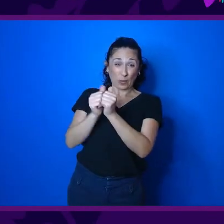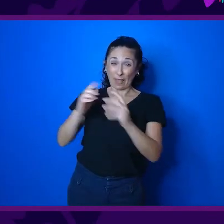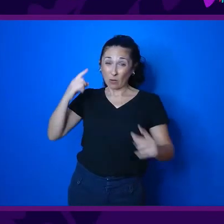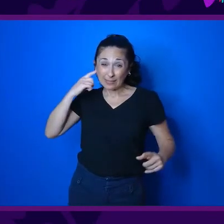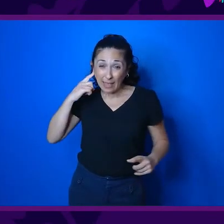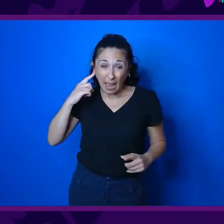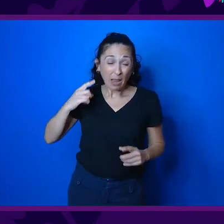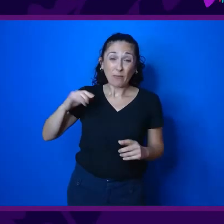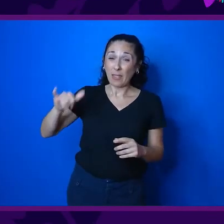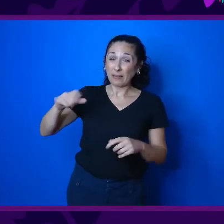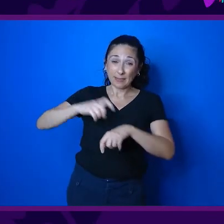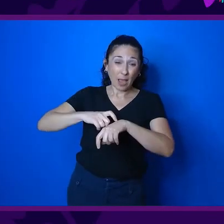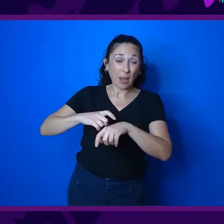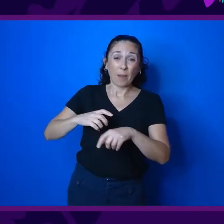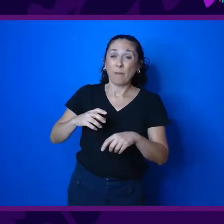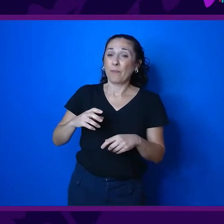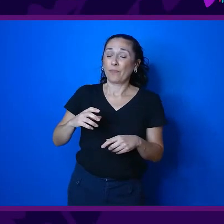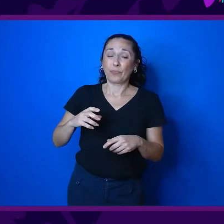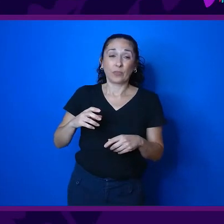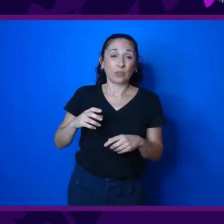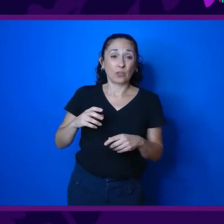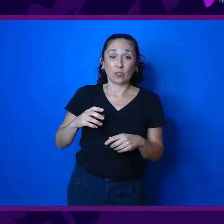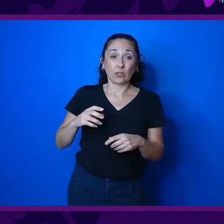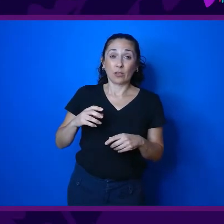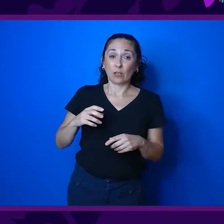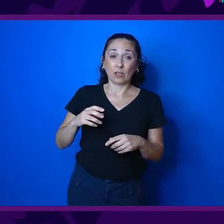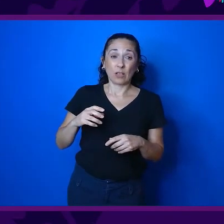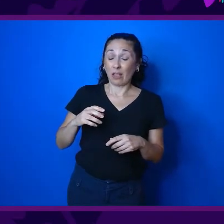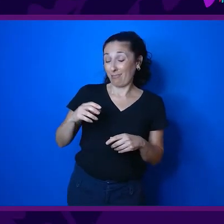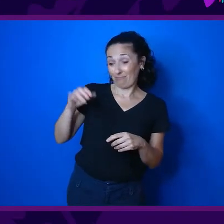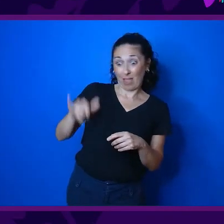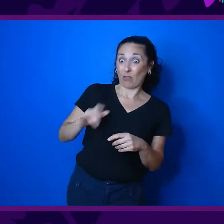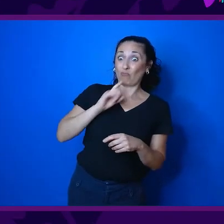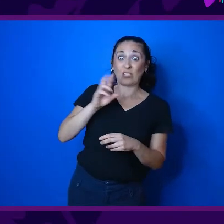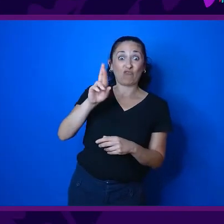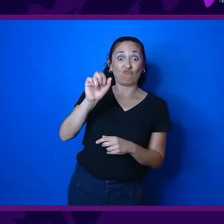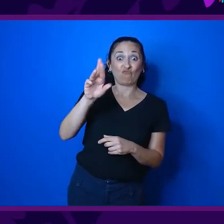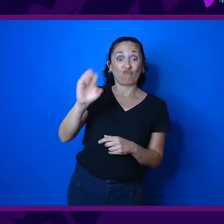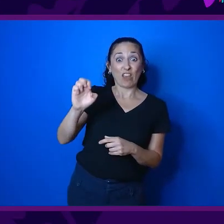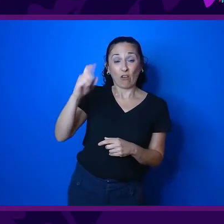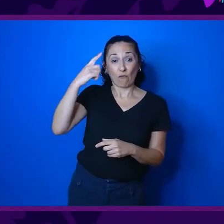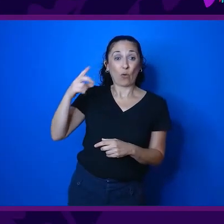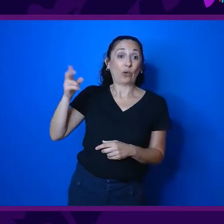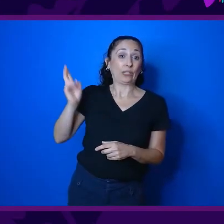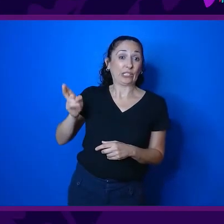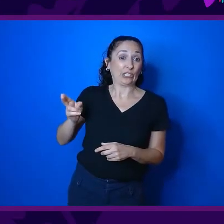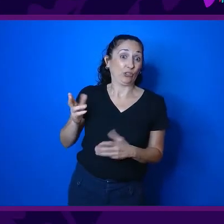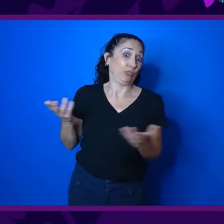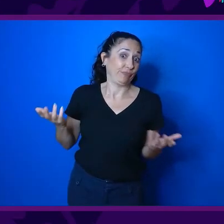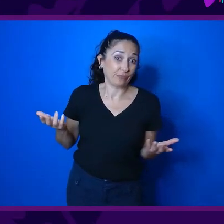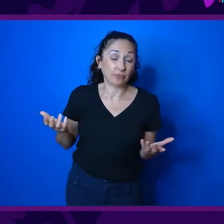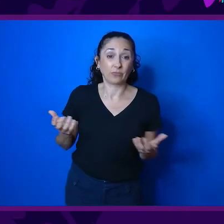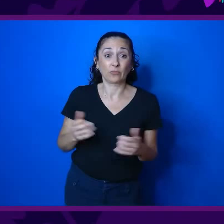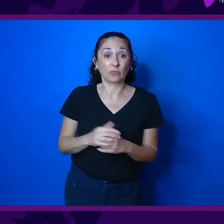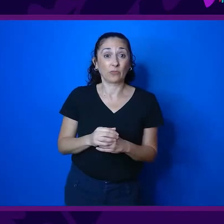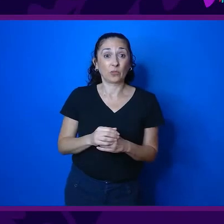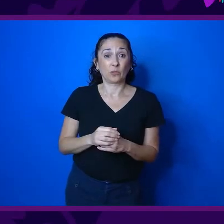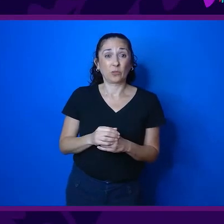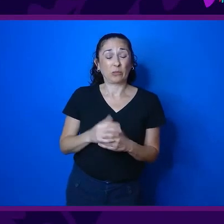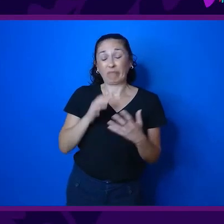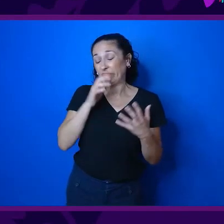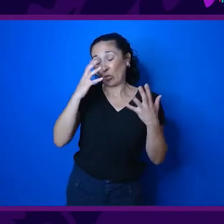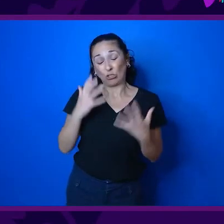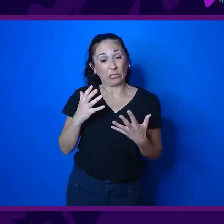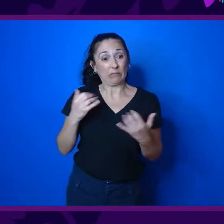really, she's unheard of in history. She's unfortunately, so often we see so many women written